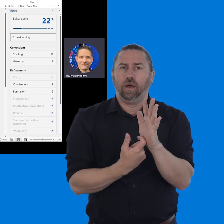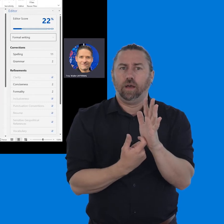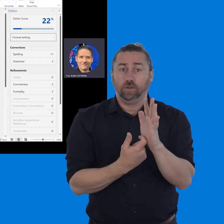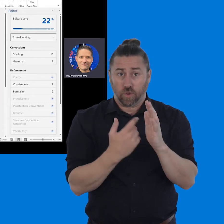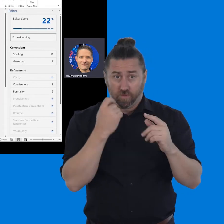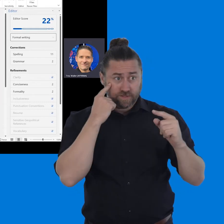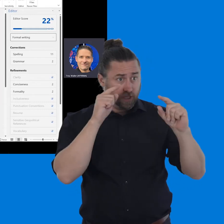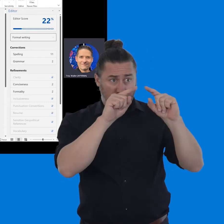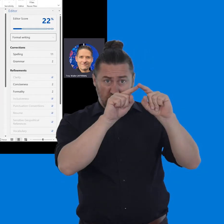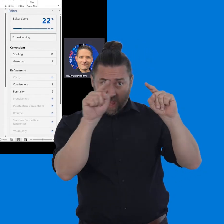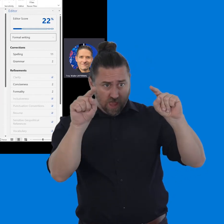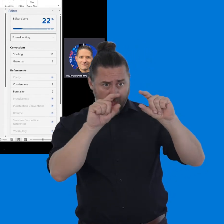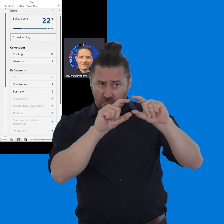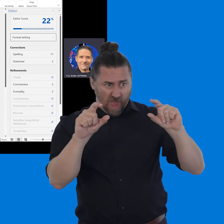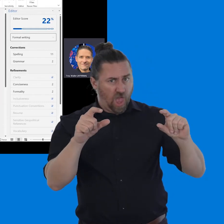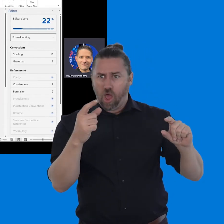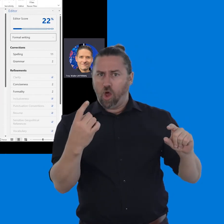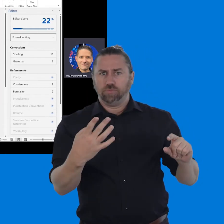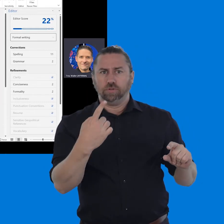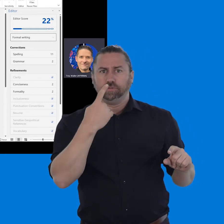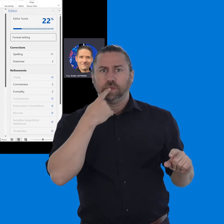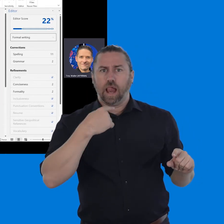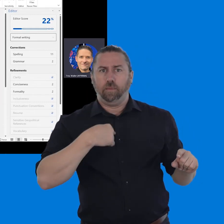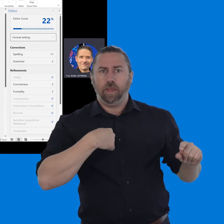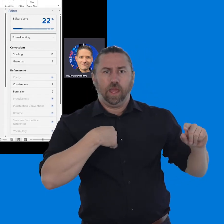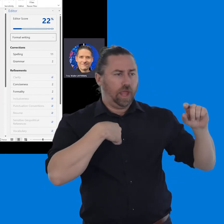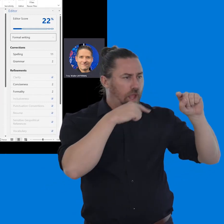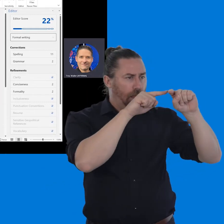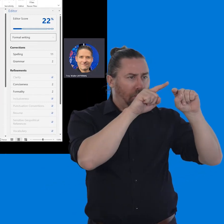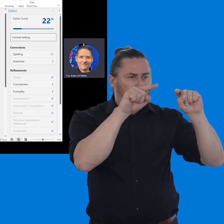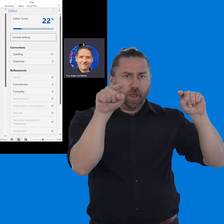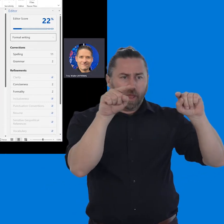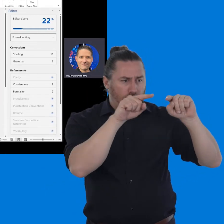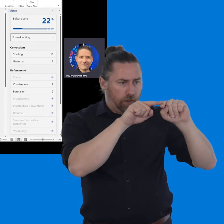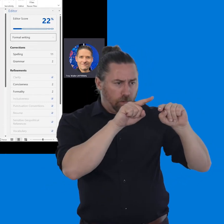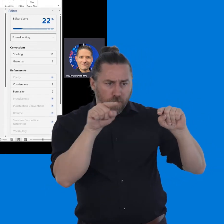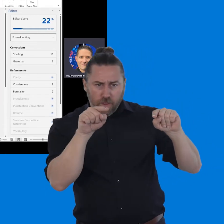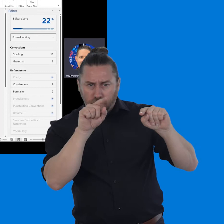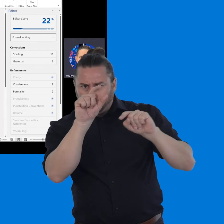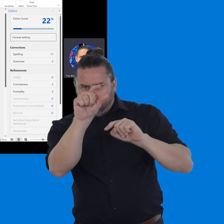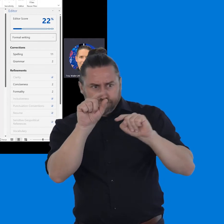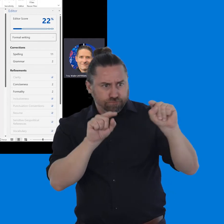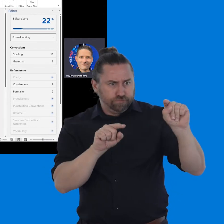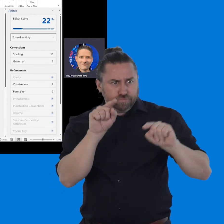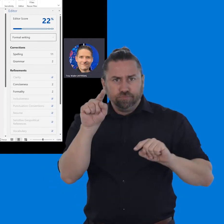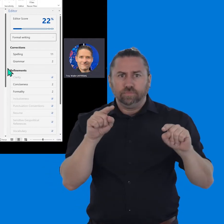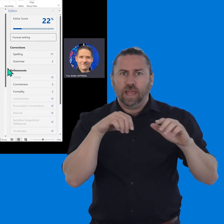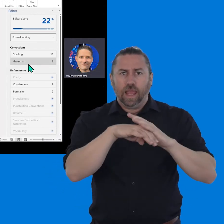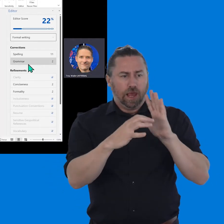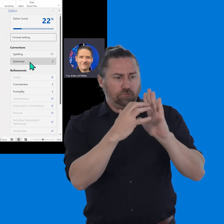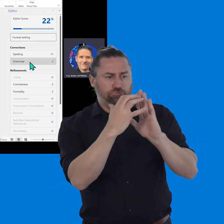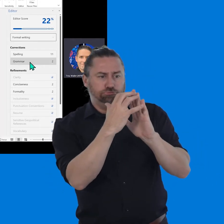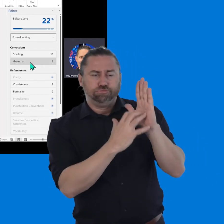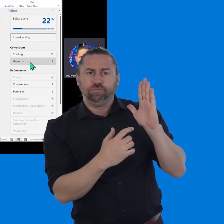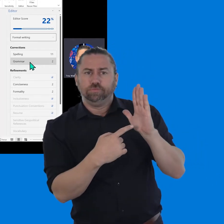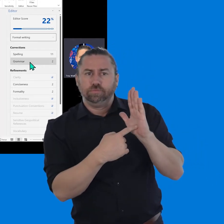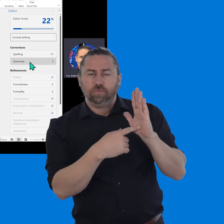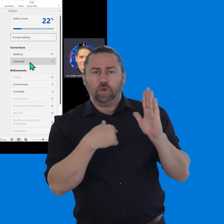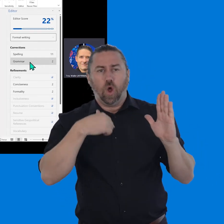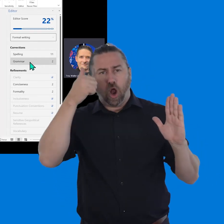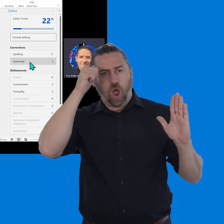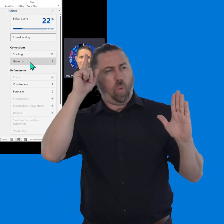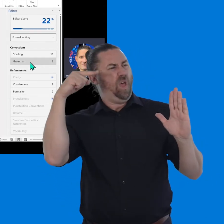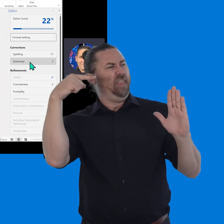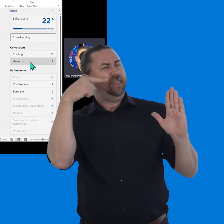that what it's done is it's actually started to highlight or underline these different words, okay, showing me according to